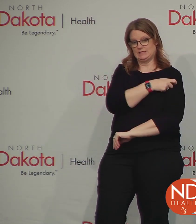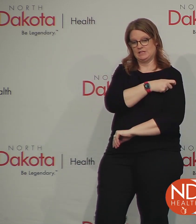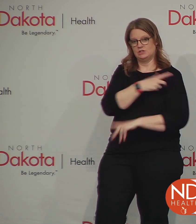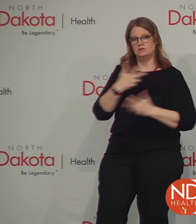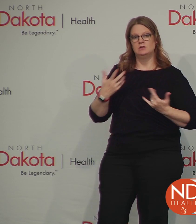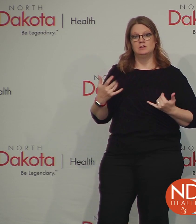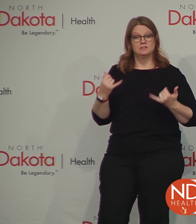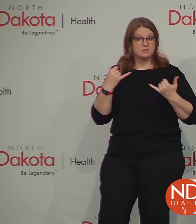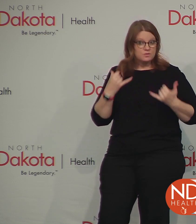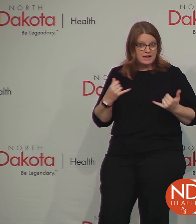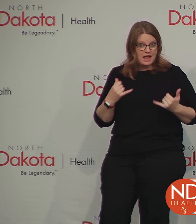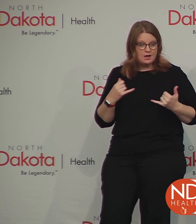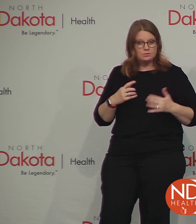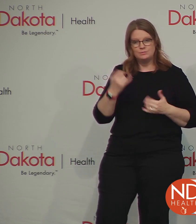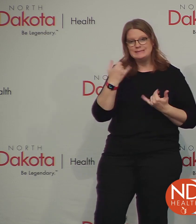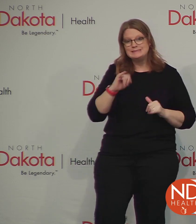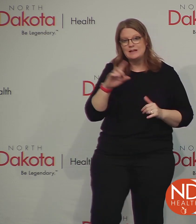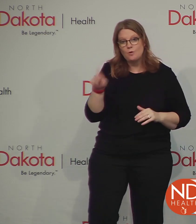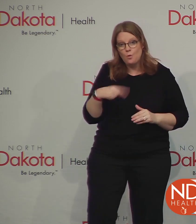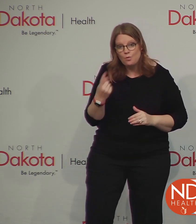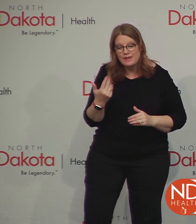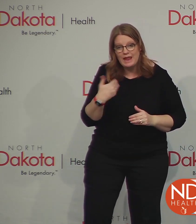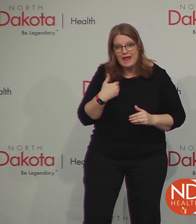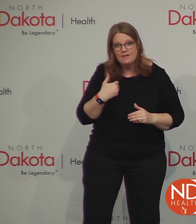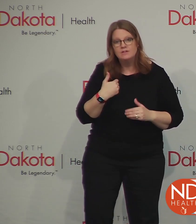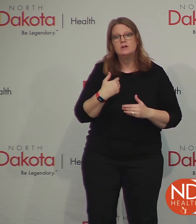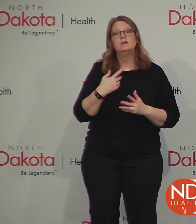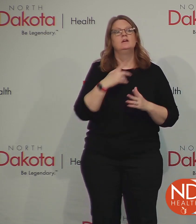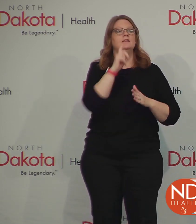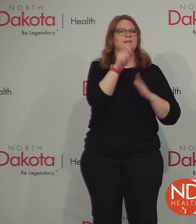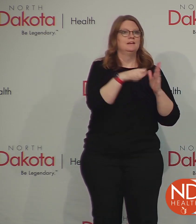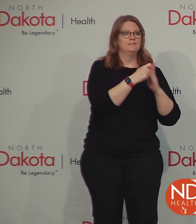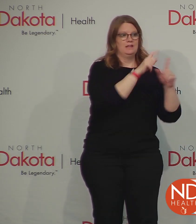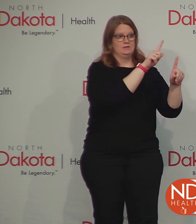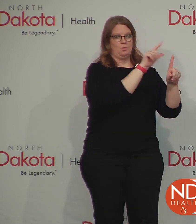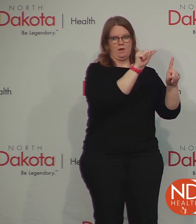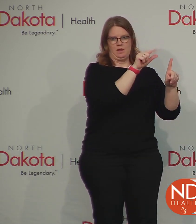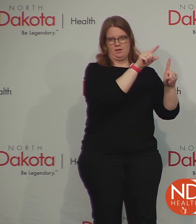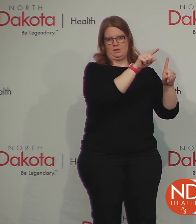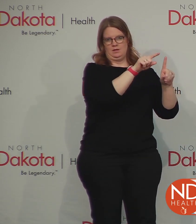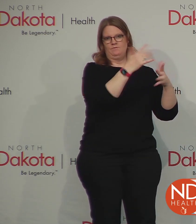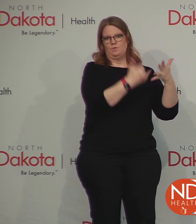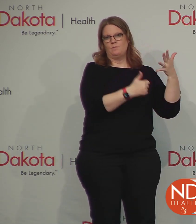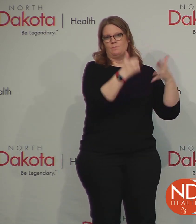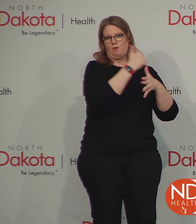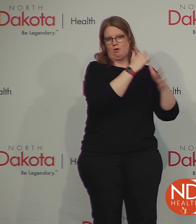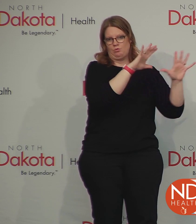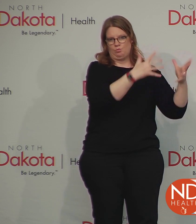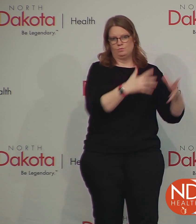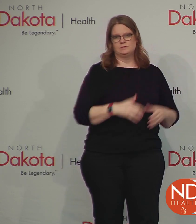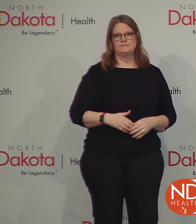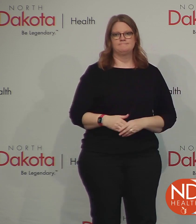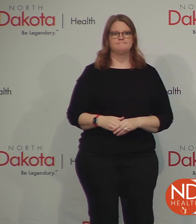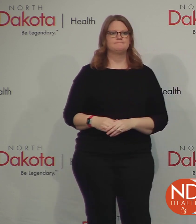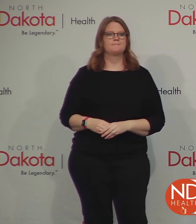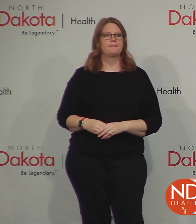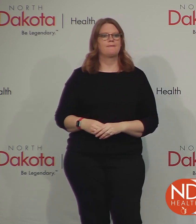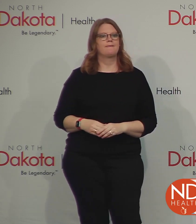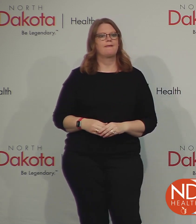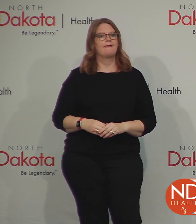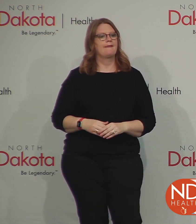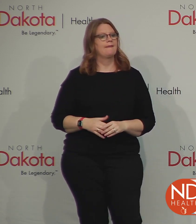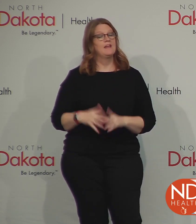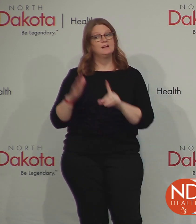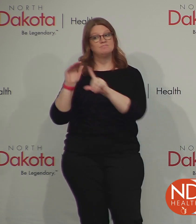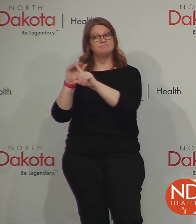at this time, we still only officially have Phase 1A for priority groups. And then I just wanted